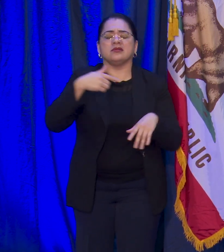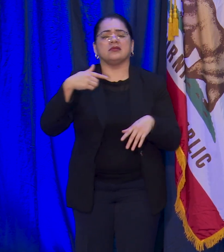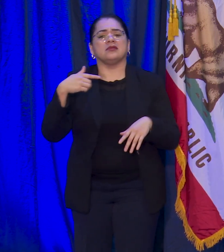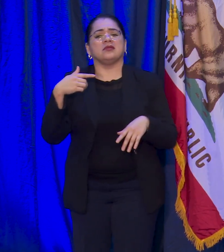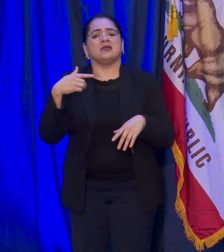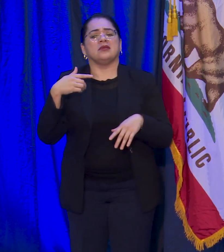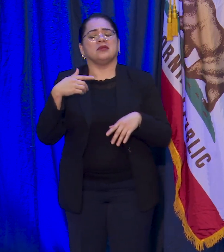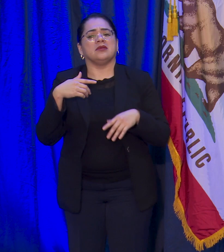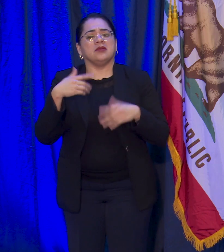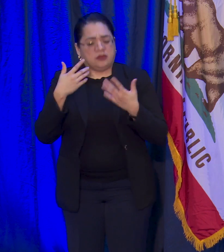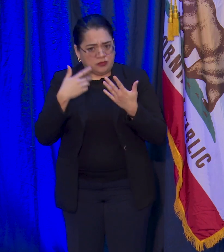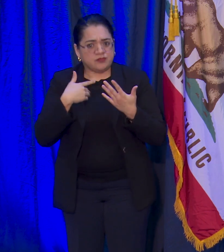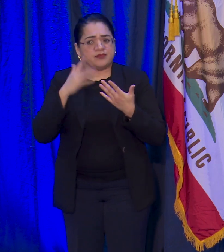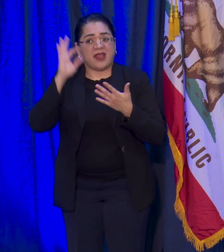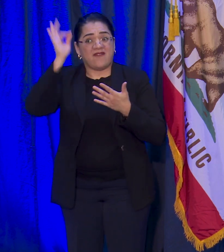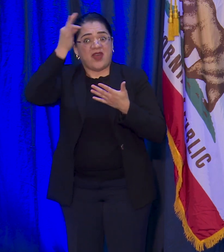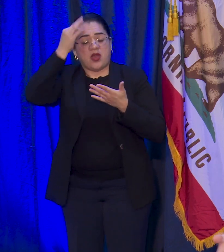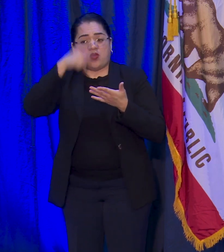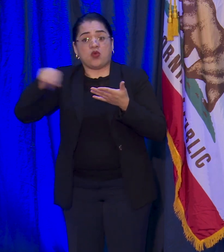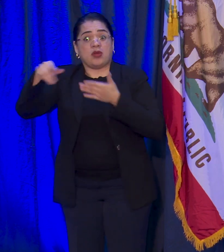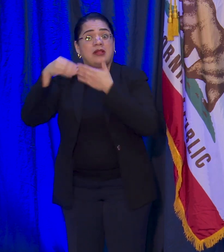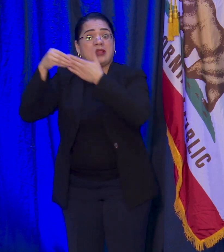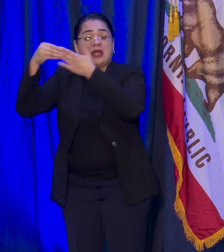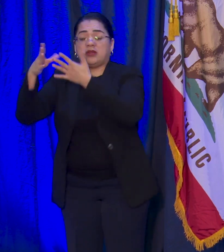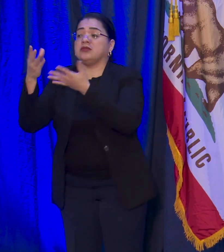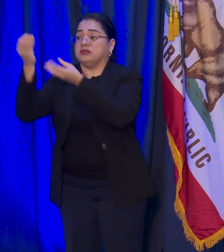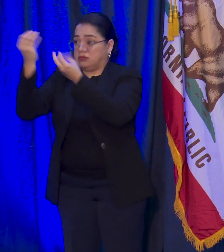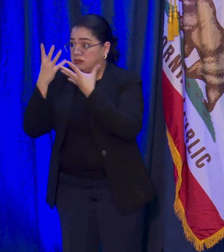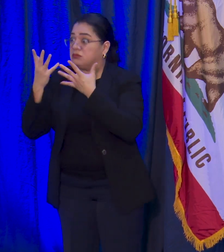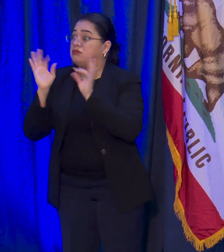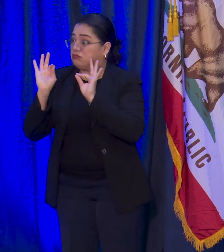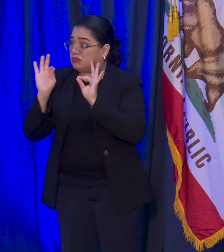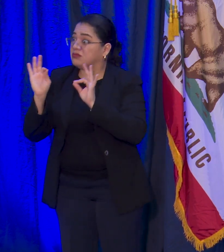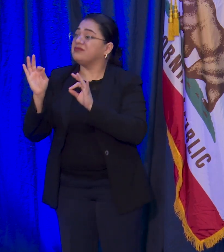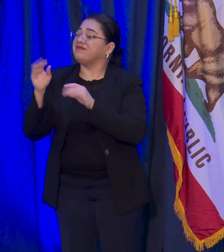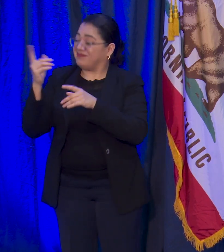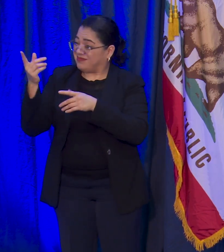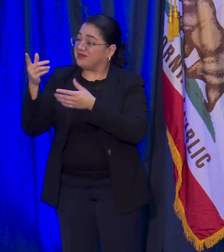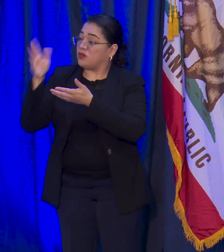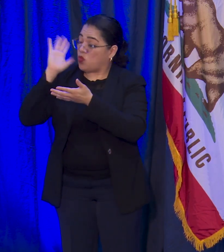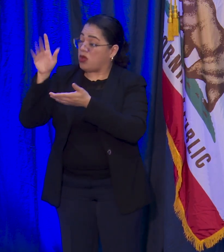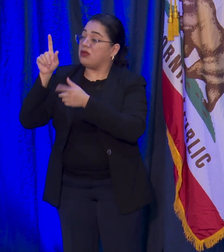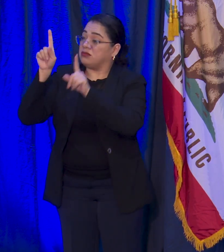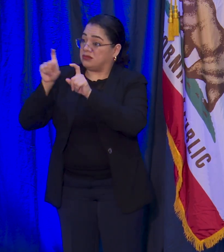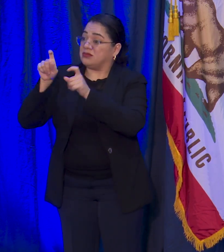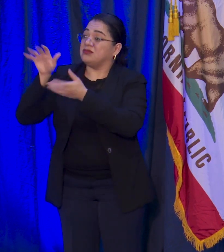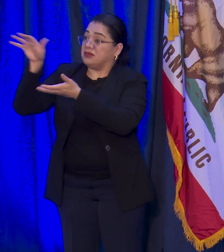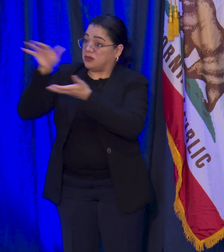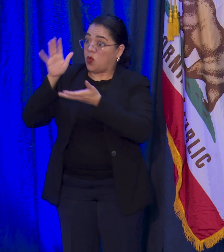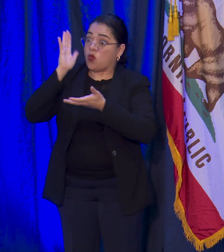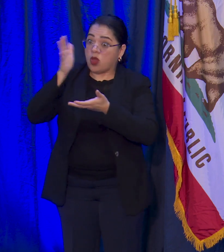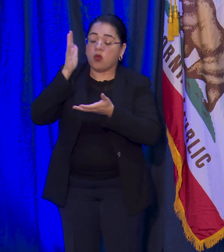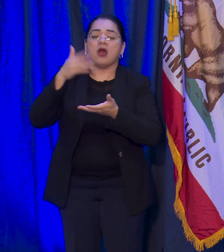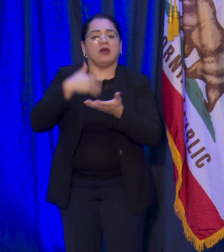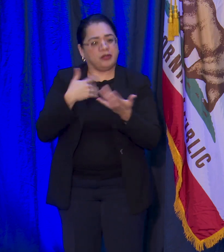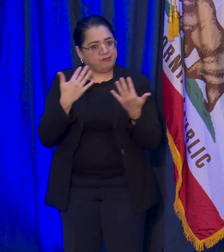our federal partners and leaders say that tests are on the way, and we are